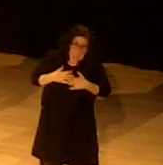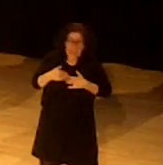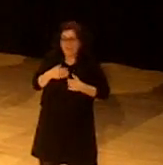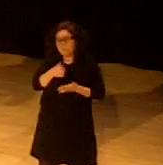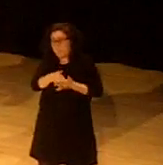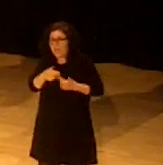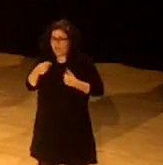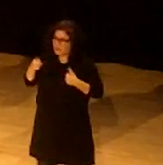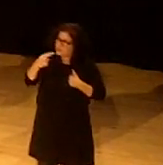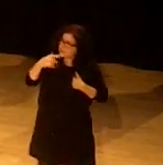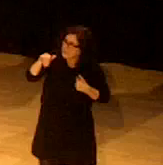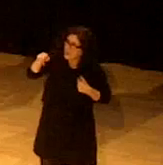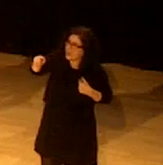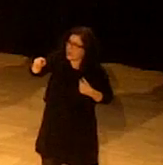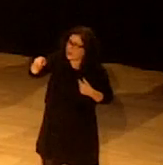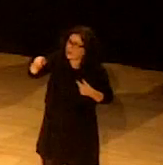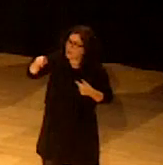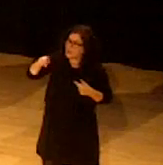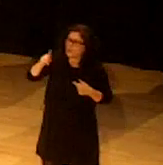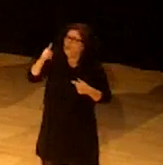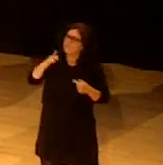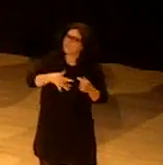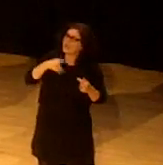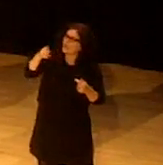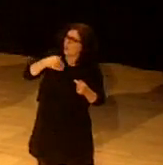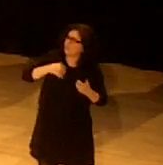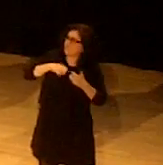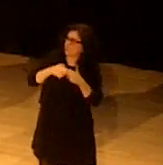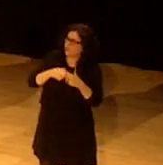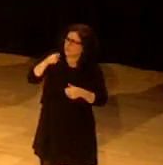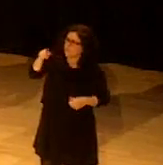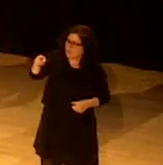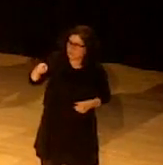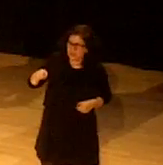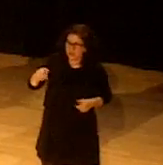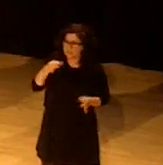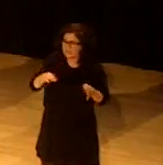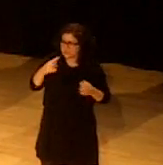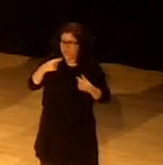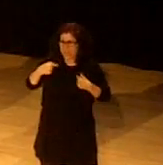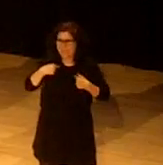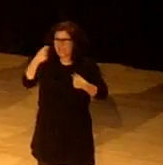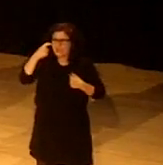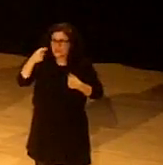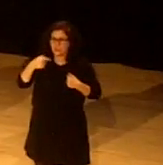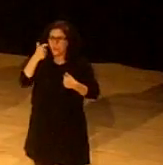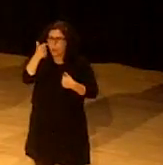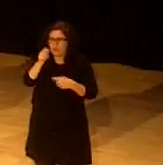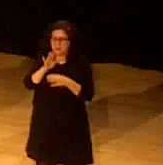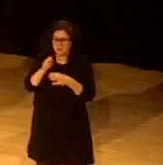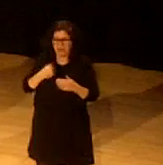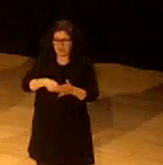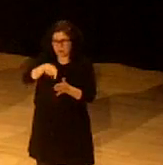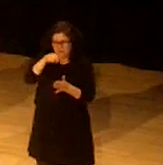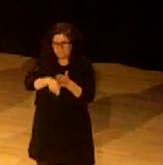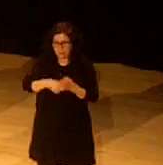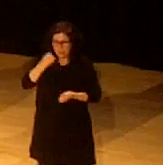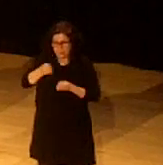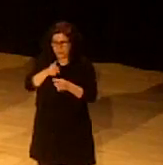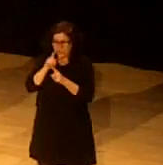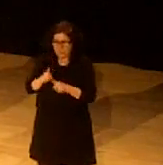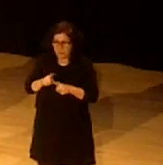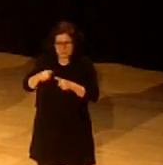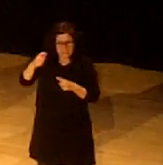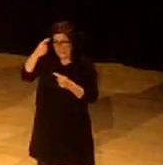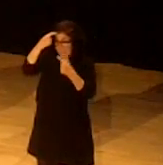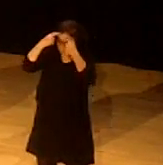first response is to find the fault in you, as opposed to go, I just had a profound emotional response to something that I don't fully